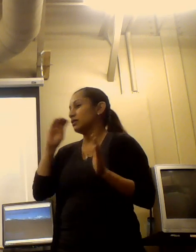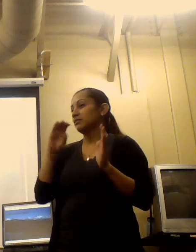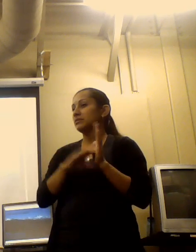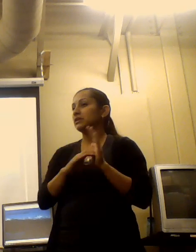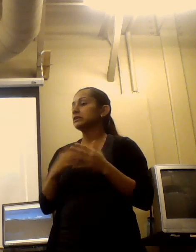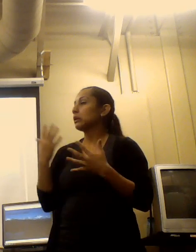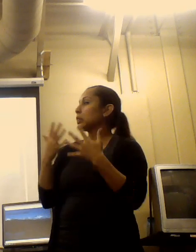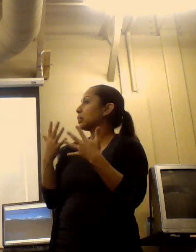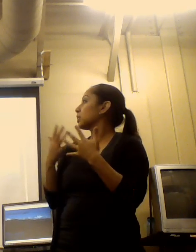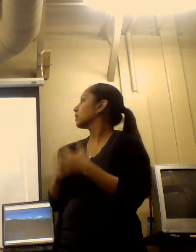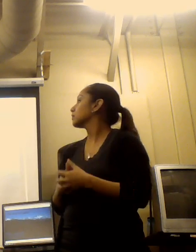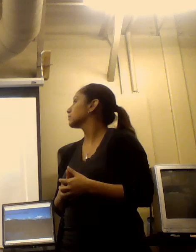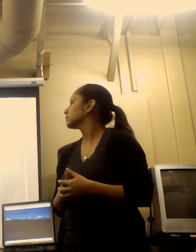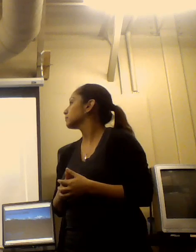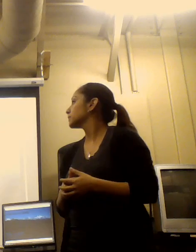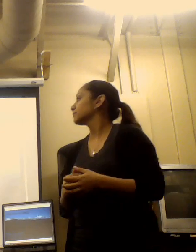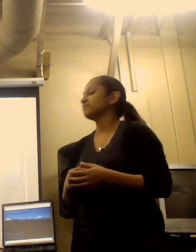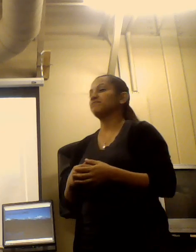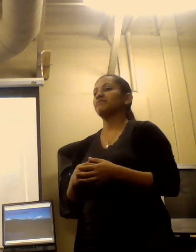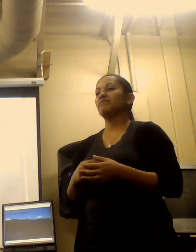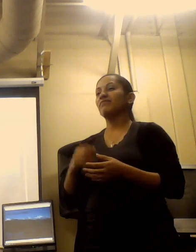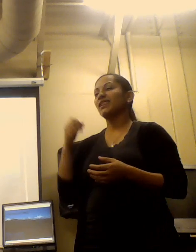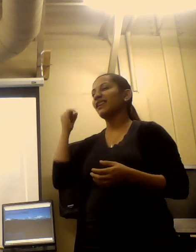drawing your lines,